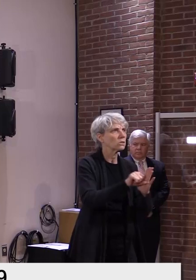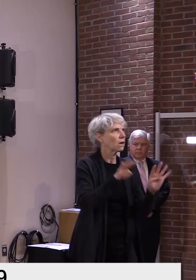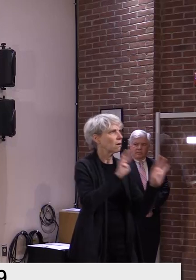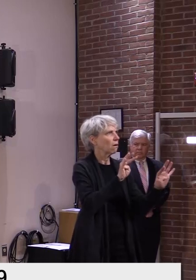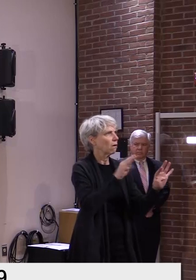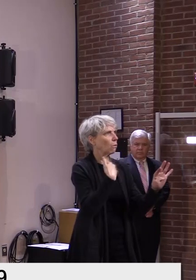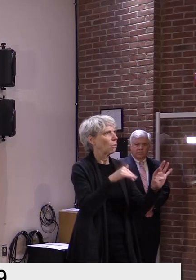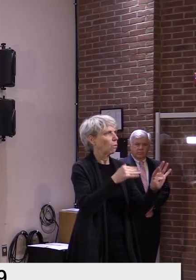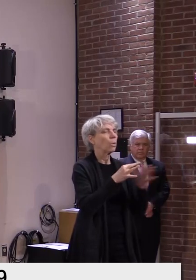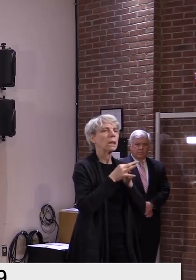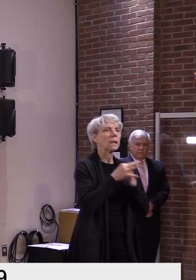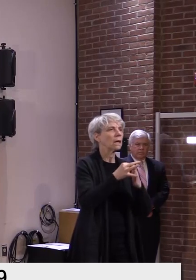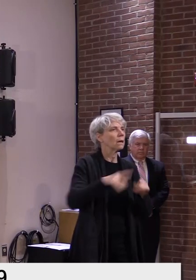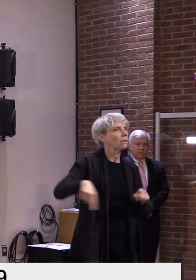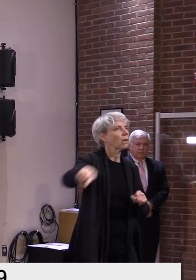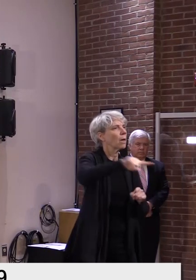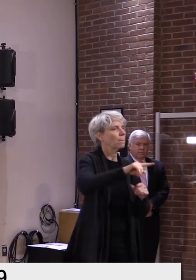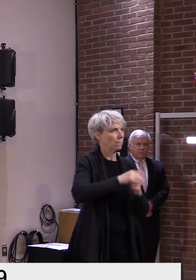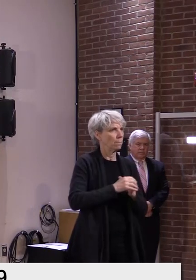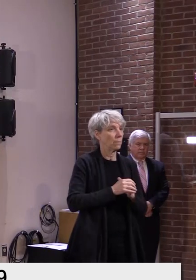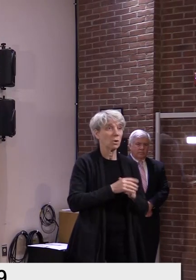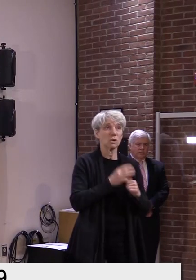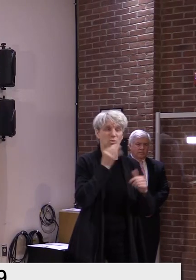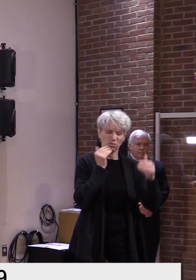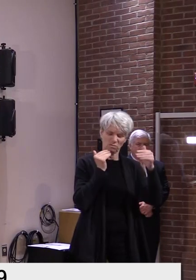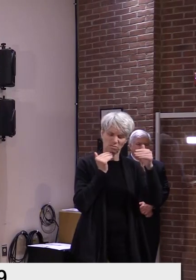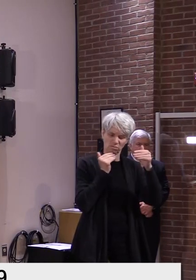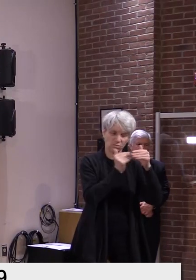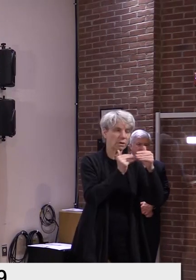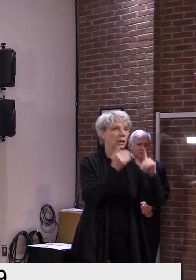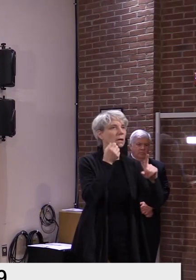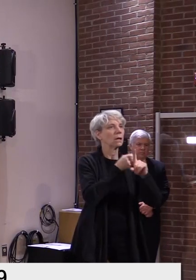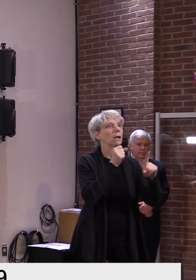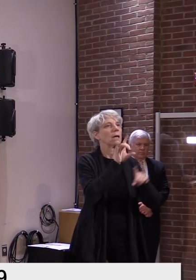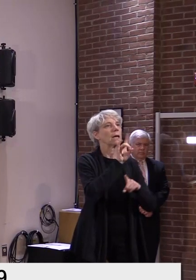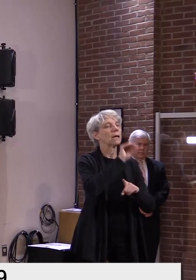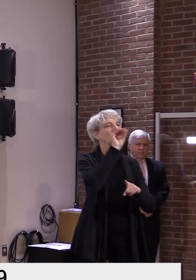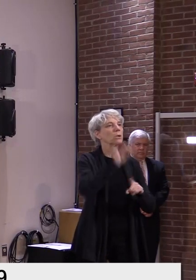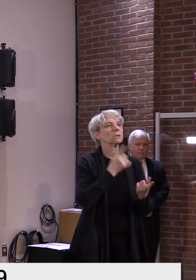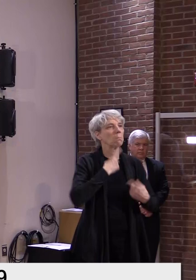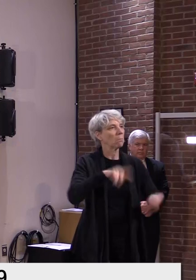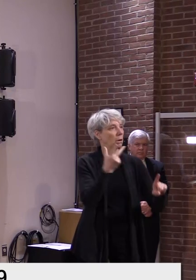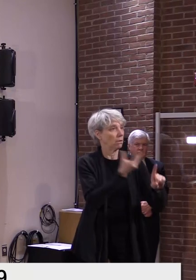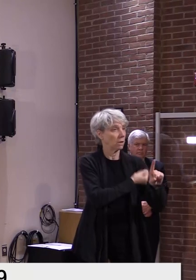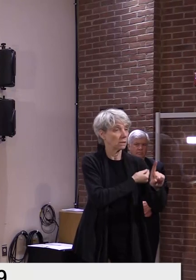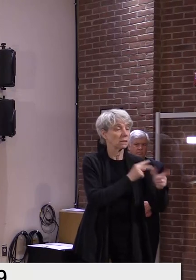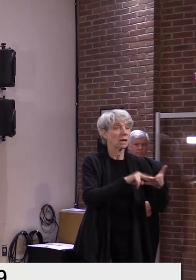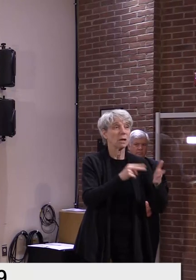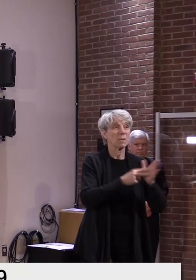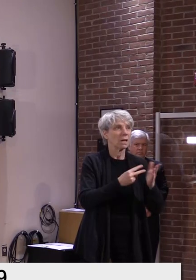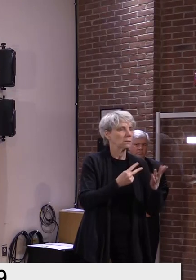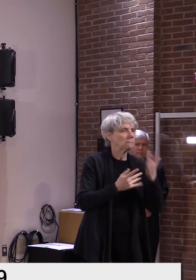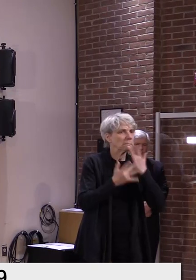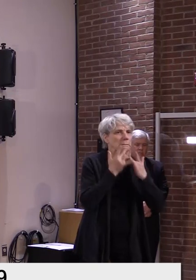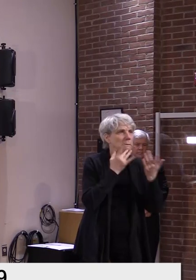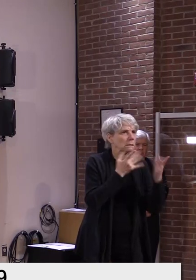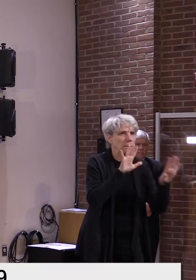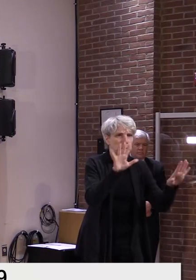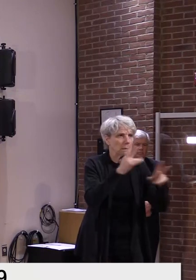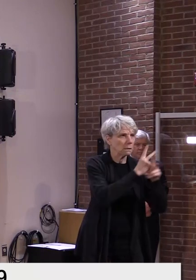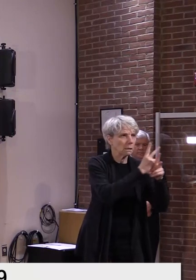we're quickly approaching that new 80% benchmark that will allow us to move ahead without the restrictions that we once needed to stay